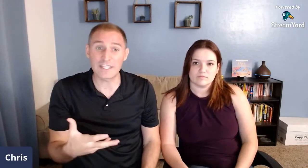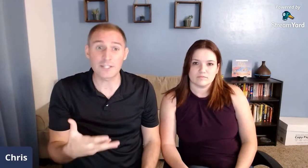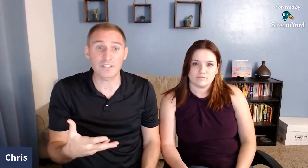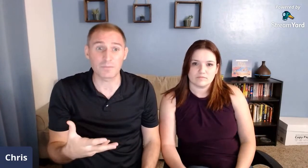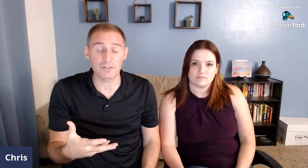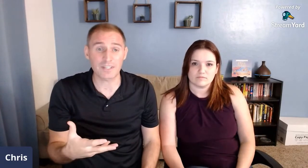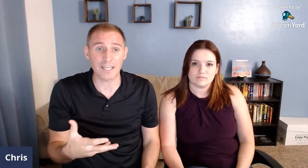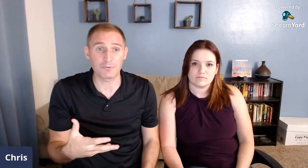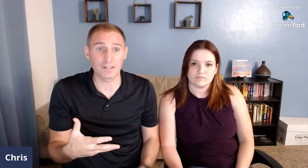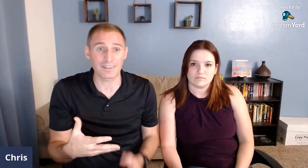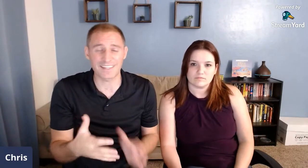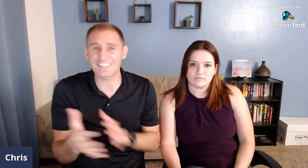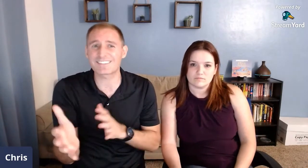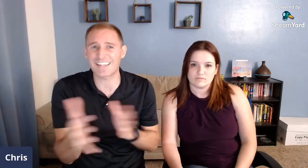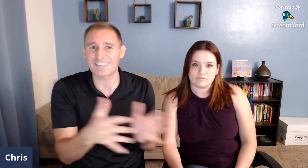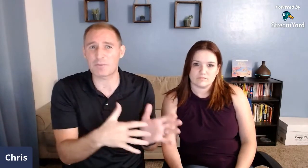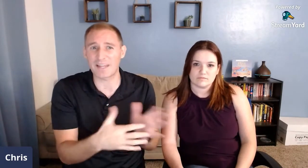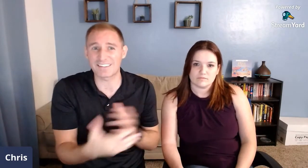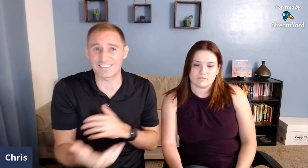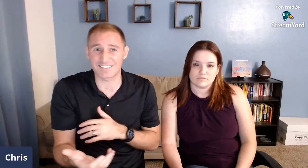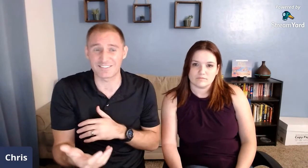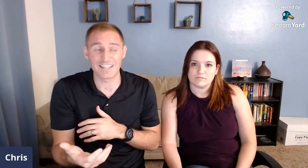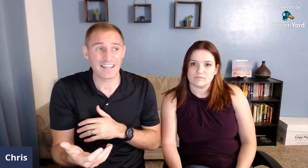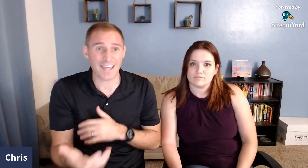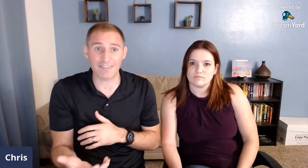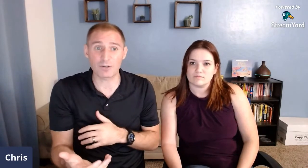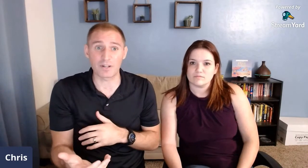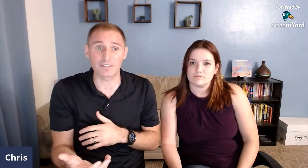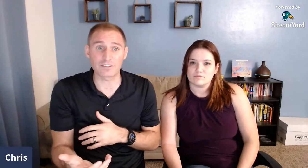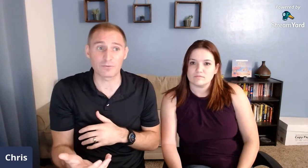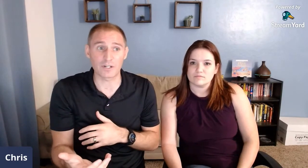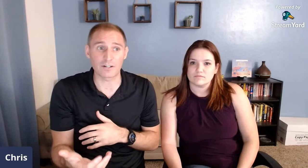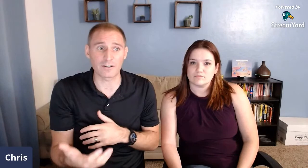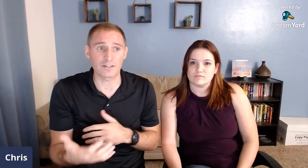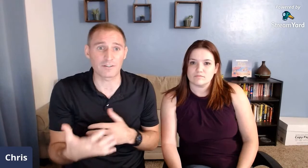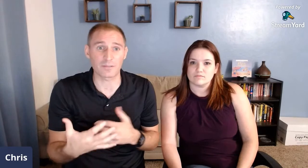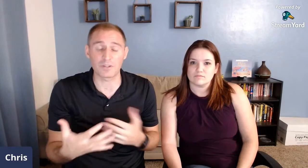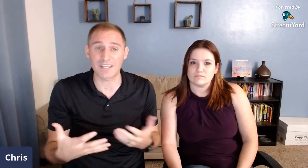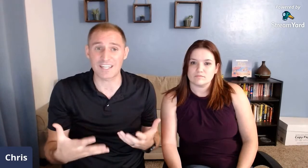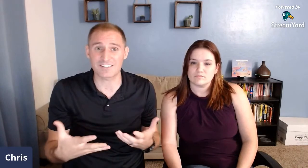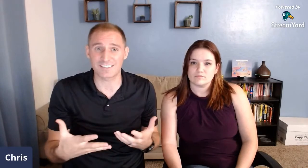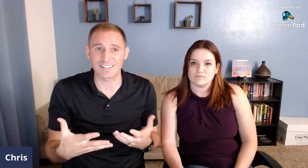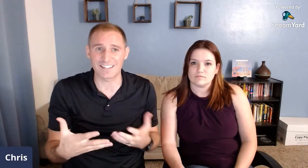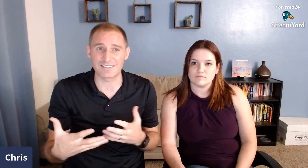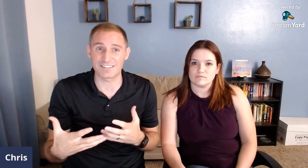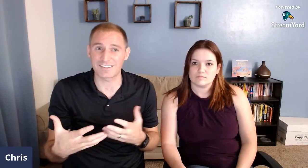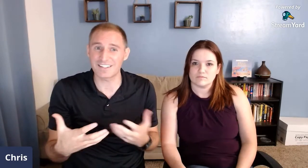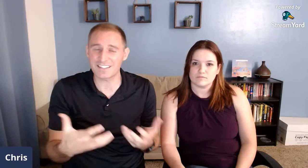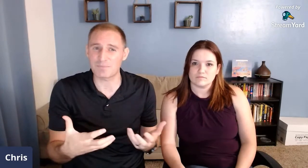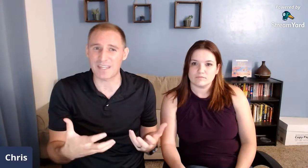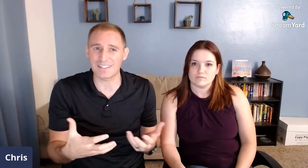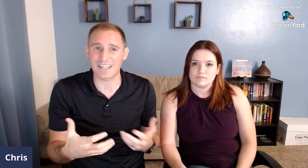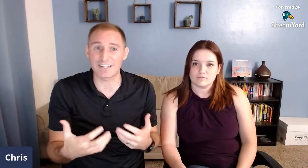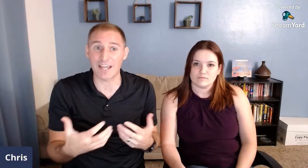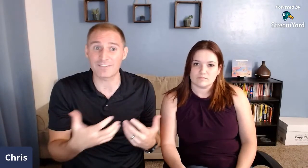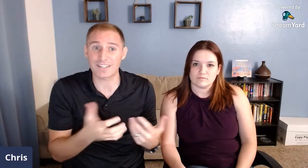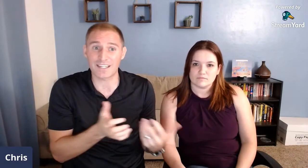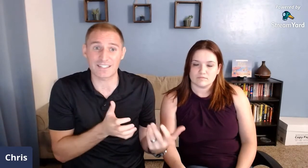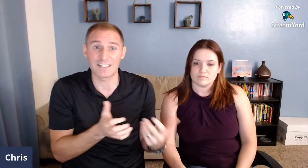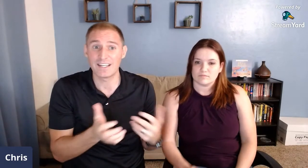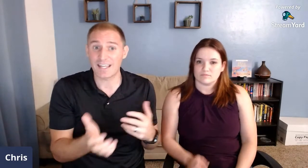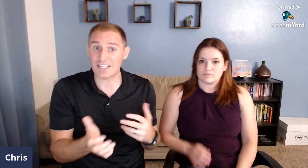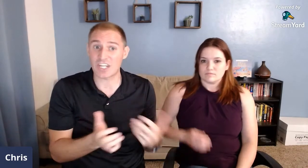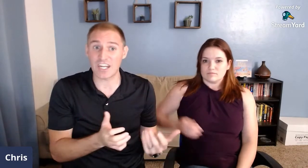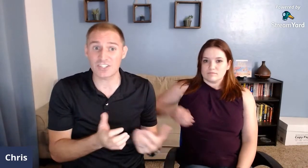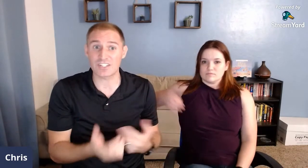like the way you would communicate with, and this kind of applies to everyone, to where your communication is a little dependent, and you have to